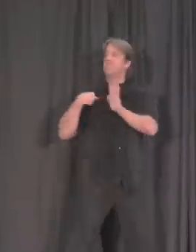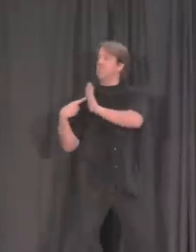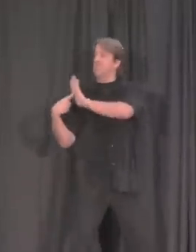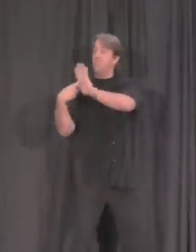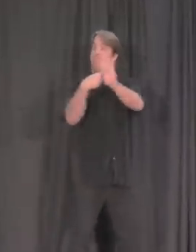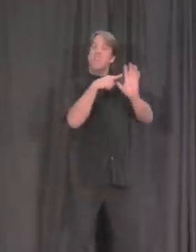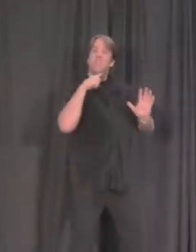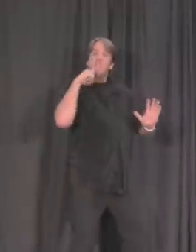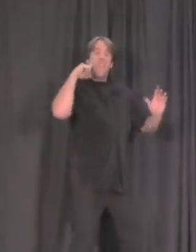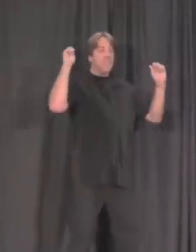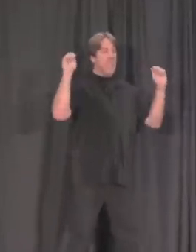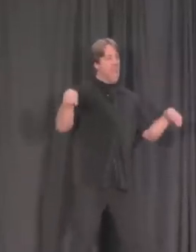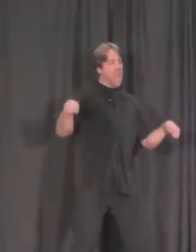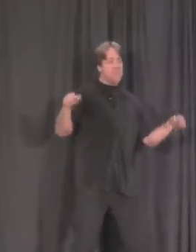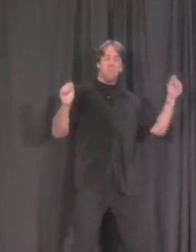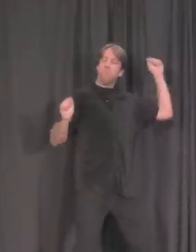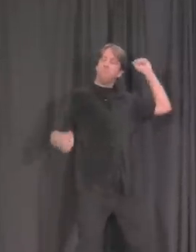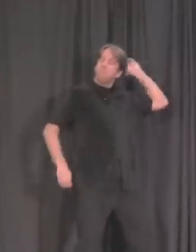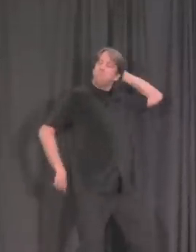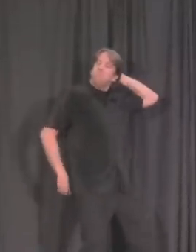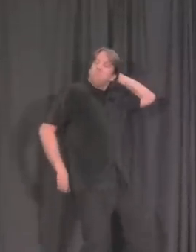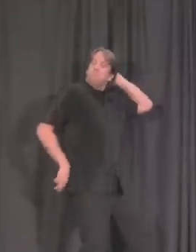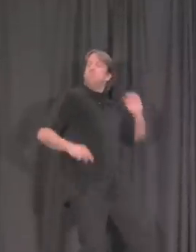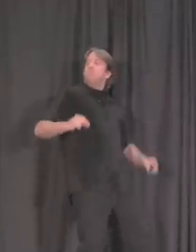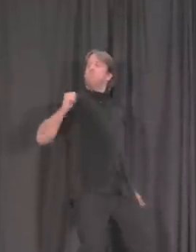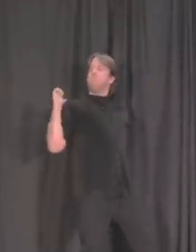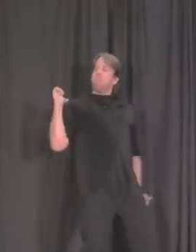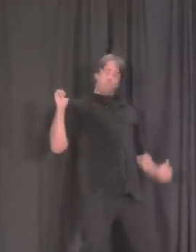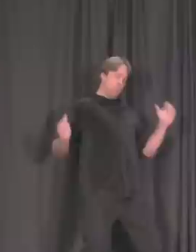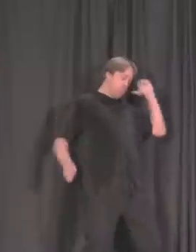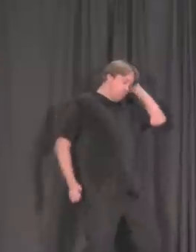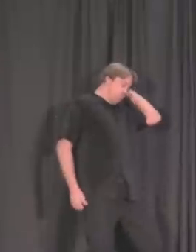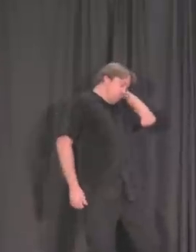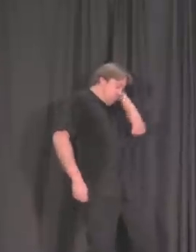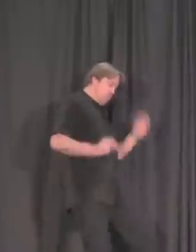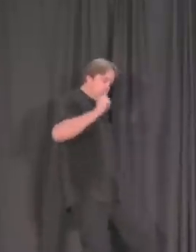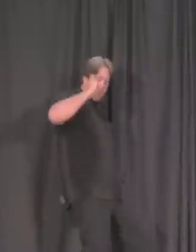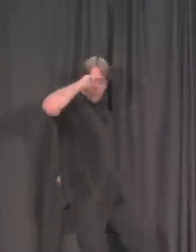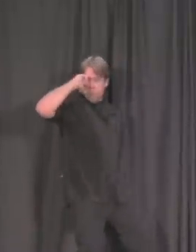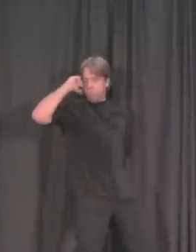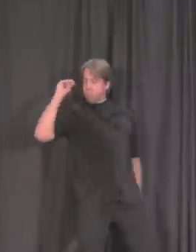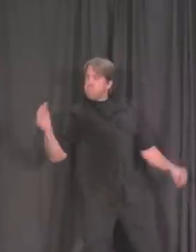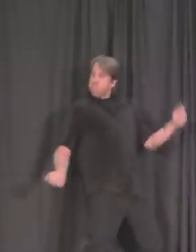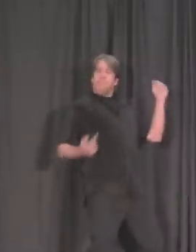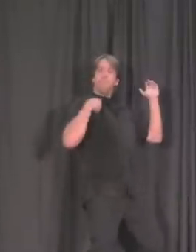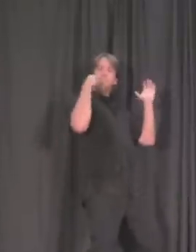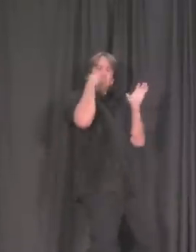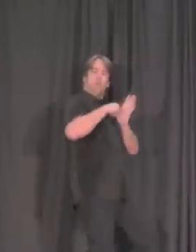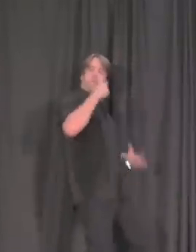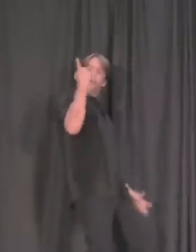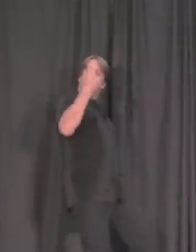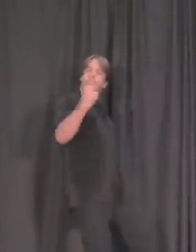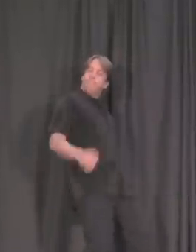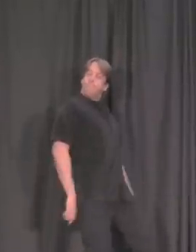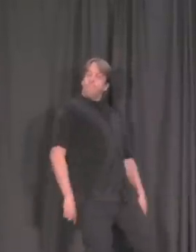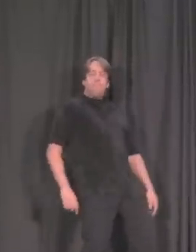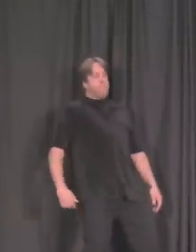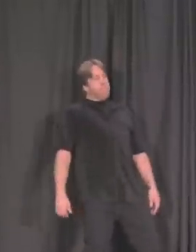that gym to show off the deaf can. And I was there doing the thing on the dance floor, and